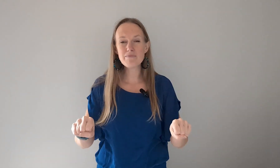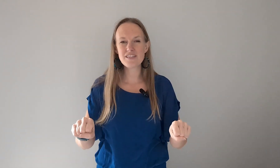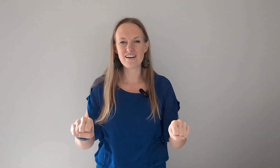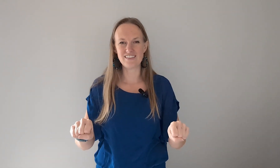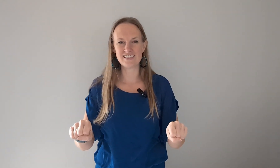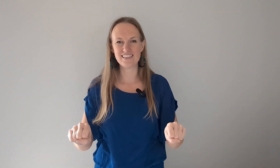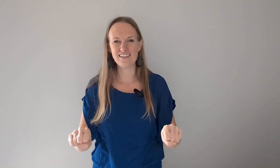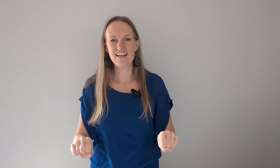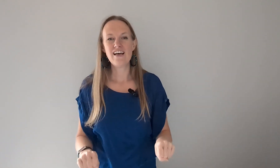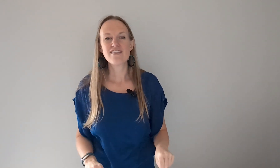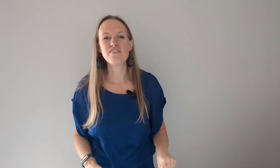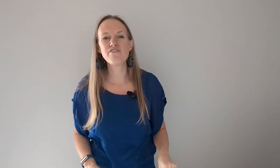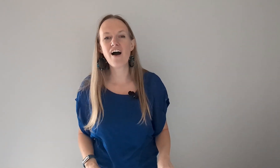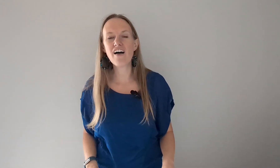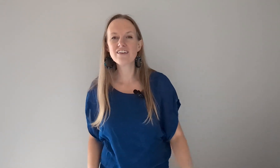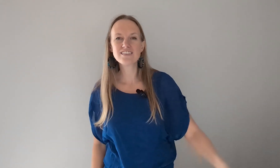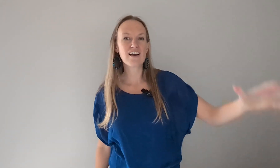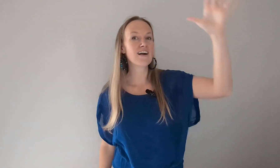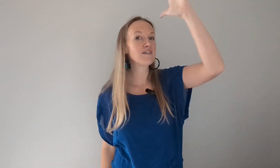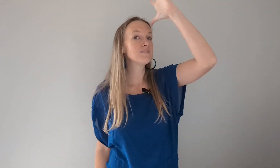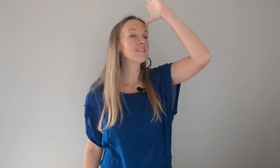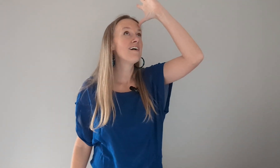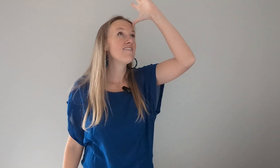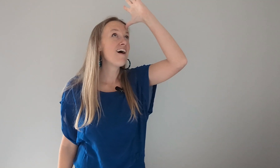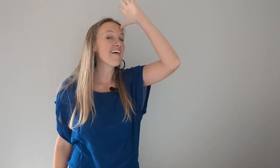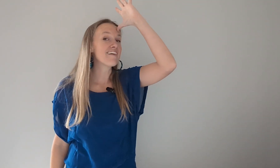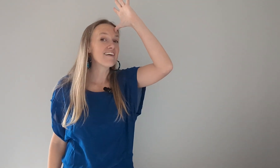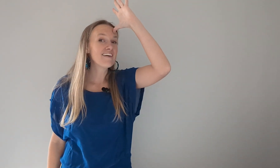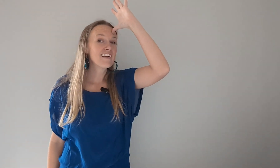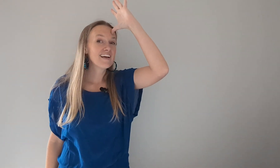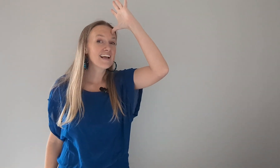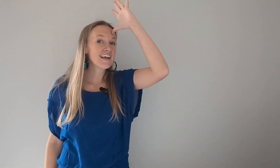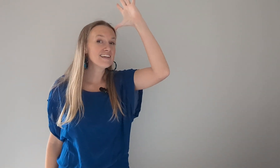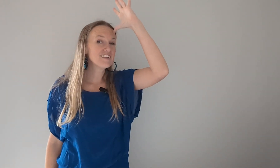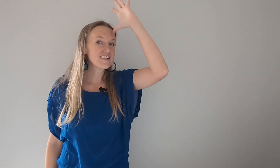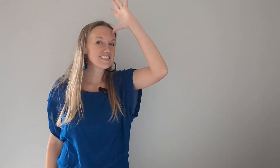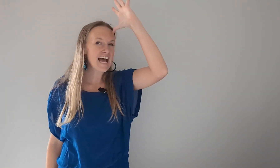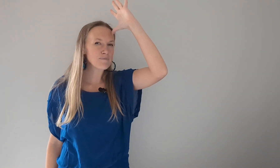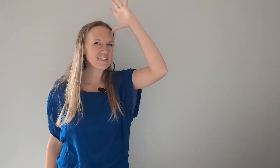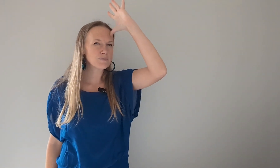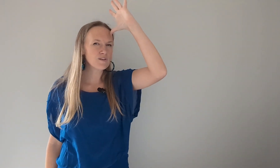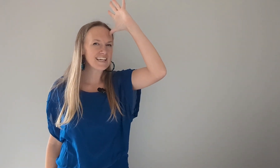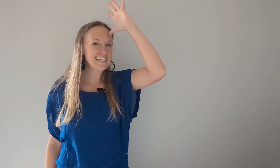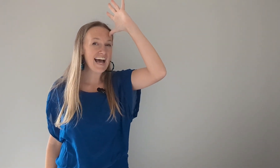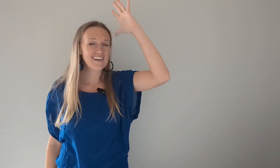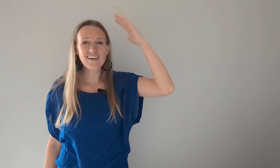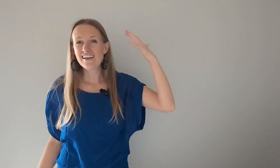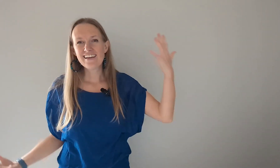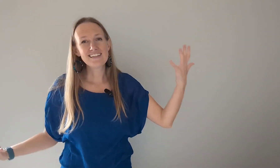to the altar. The Father's arms. Father. Okay, and then when you're tapping, it's more like dad. Let's